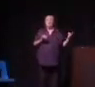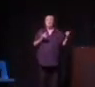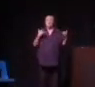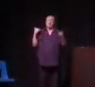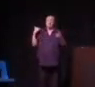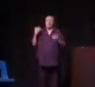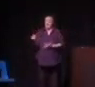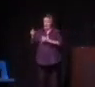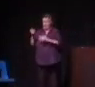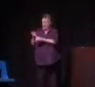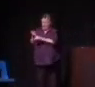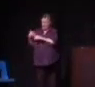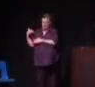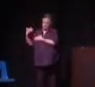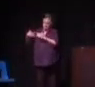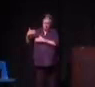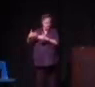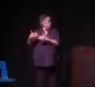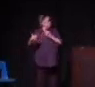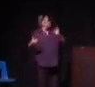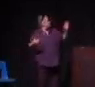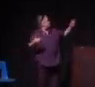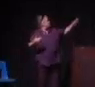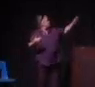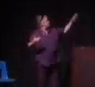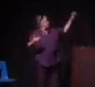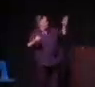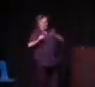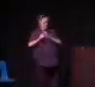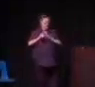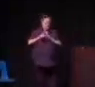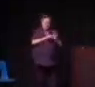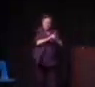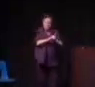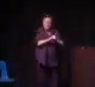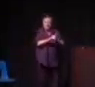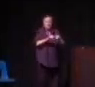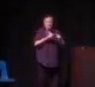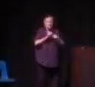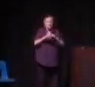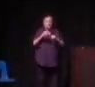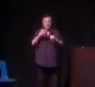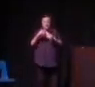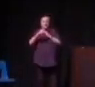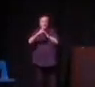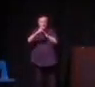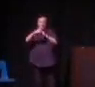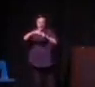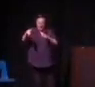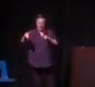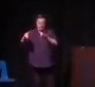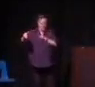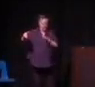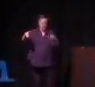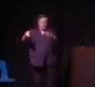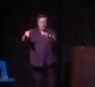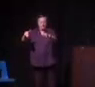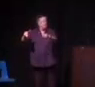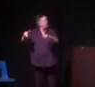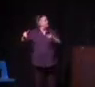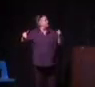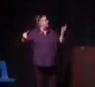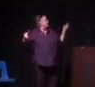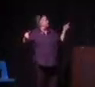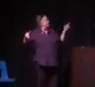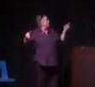progressed along here and has squirted out past where this leading edge was. It's all the way up above